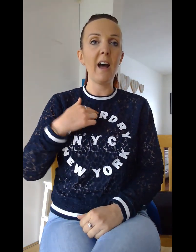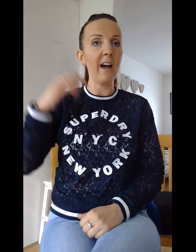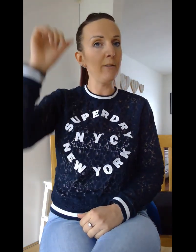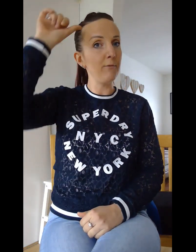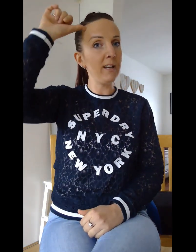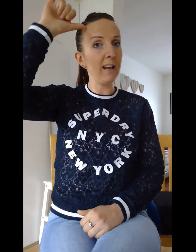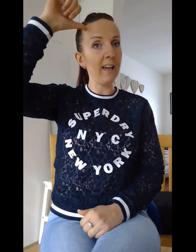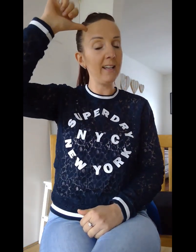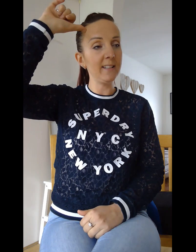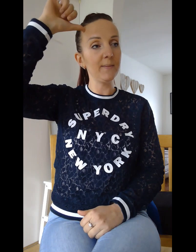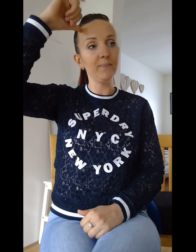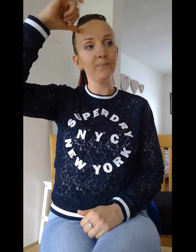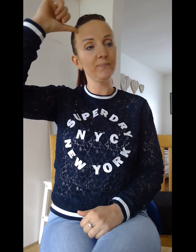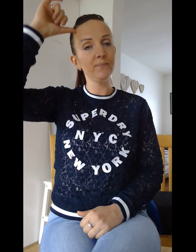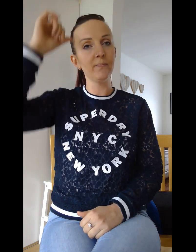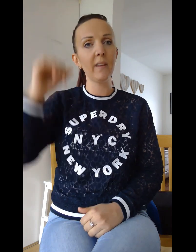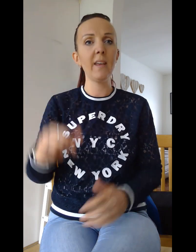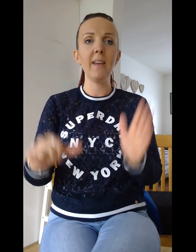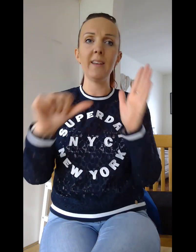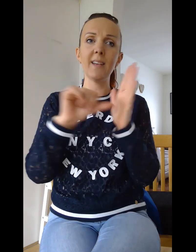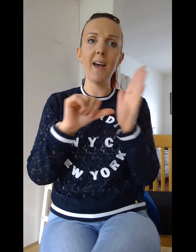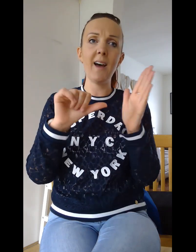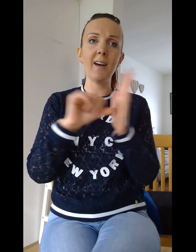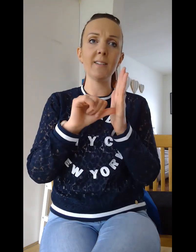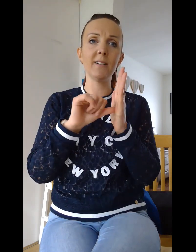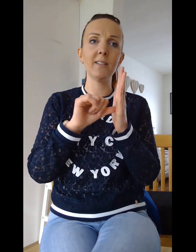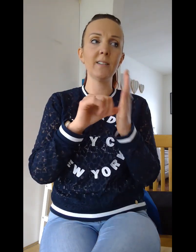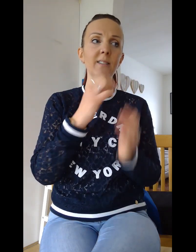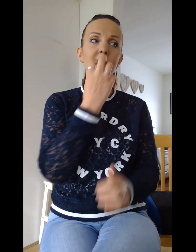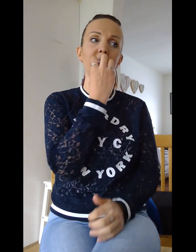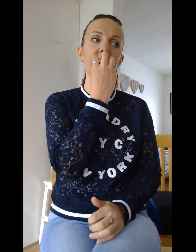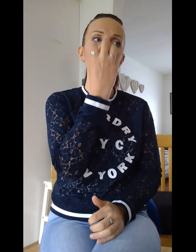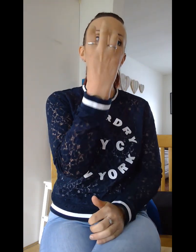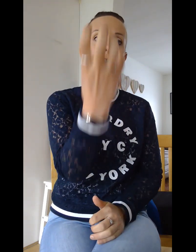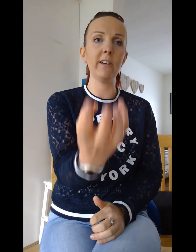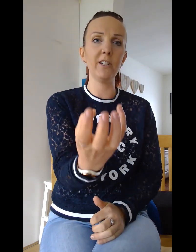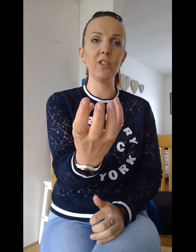I realize it's hard to take courage.